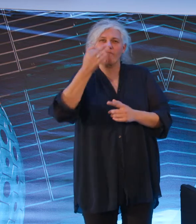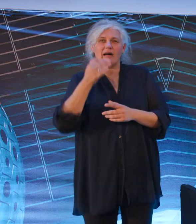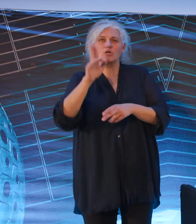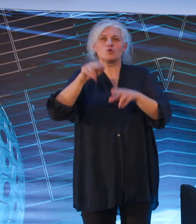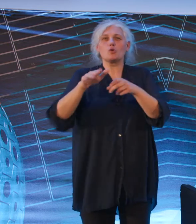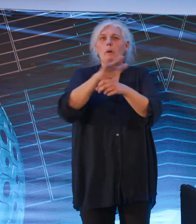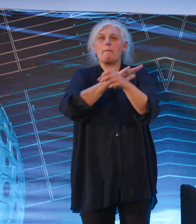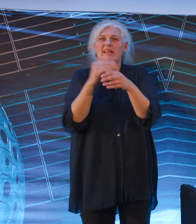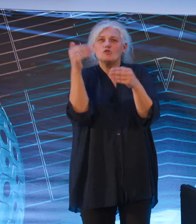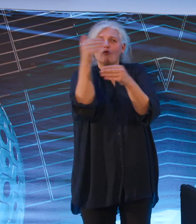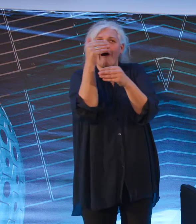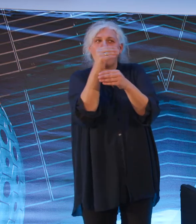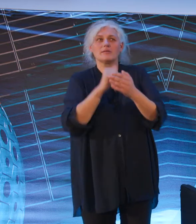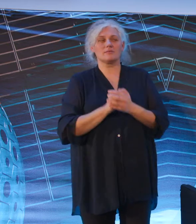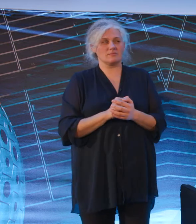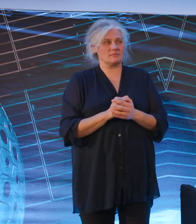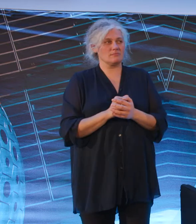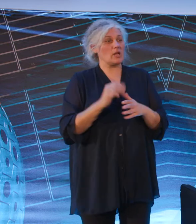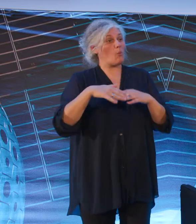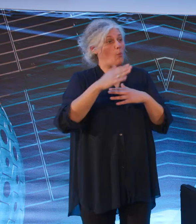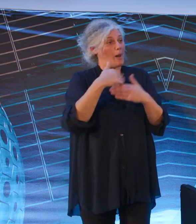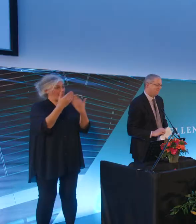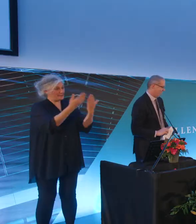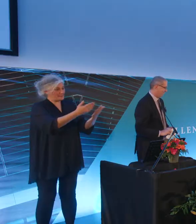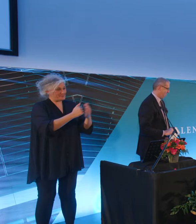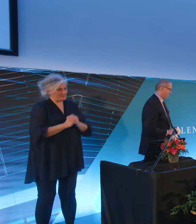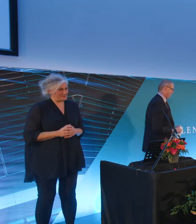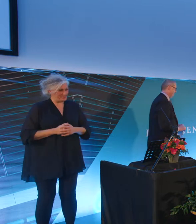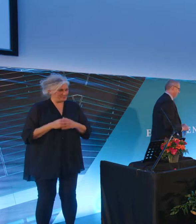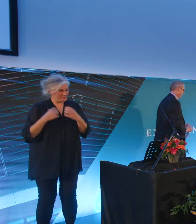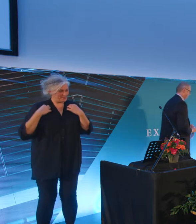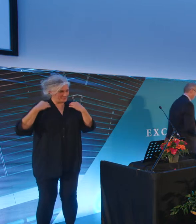for them to hide. So welcome, Edie. Thank you.